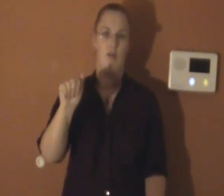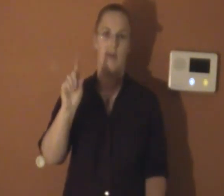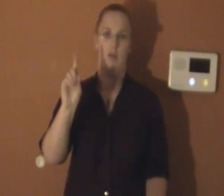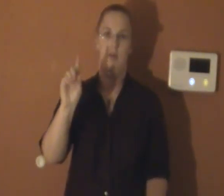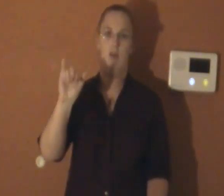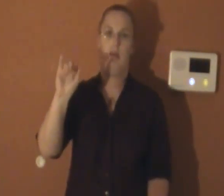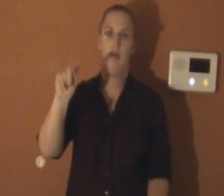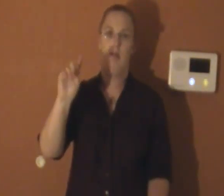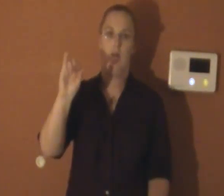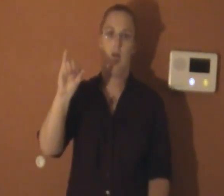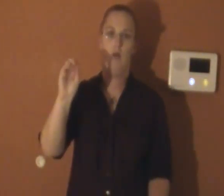meal together.